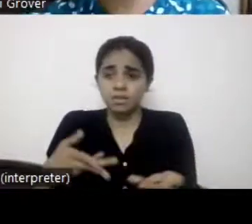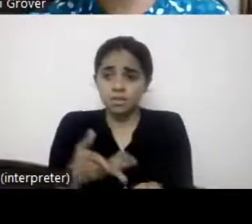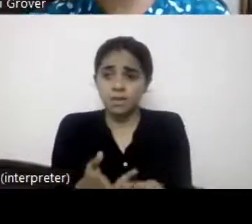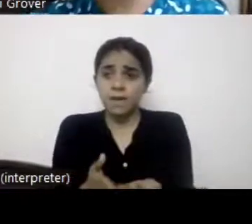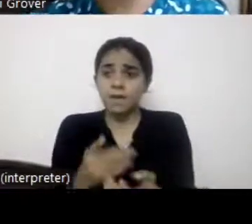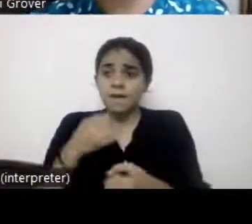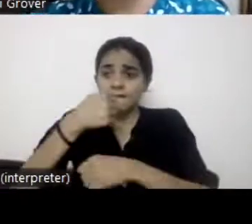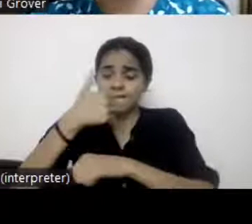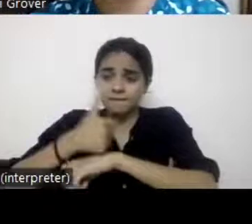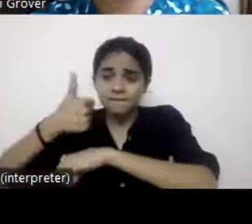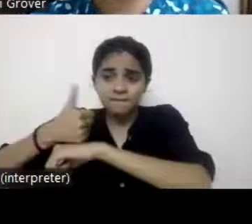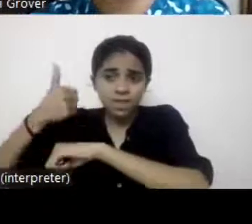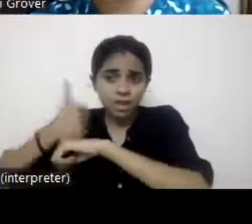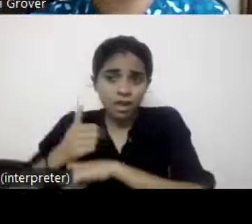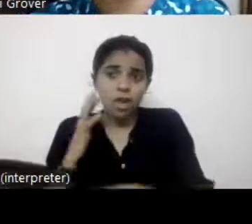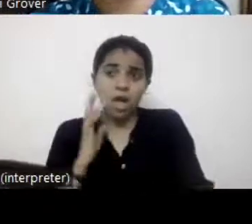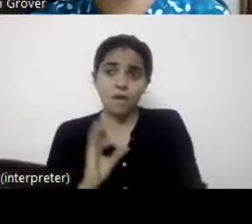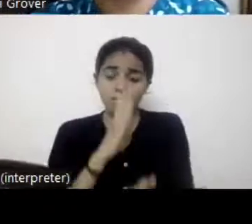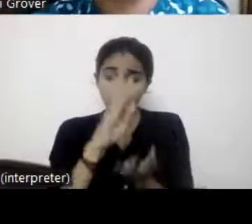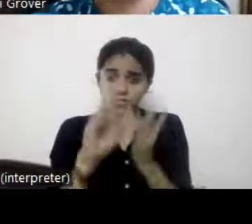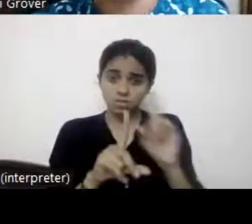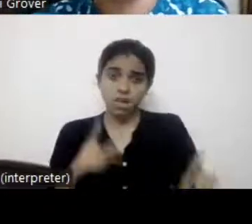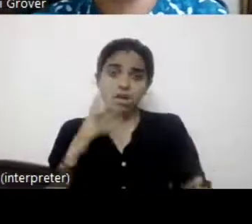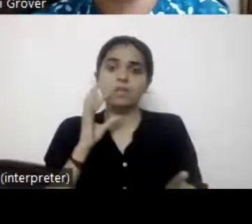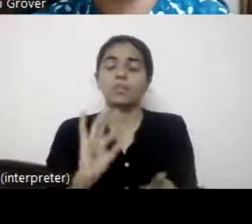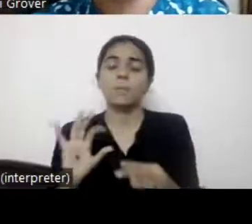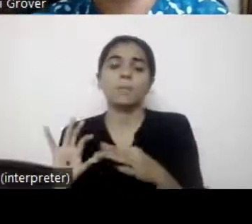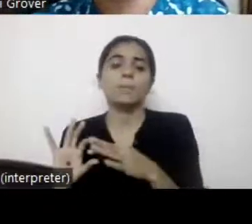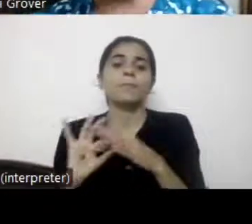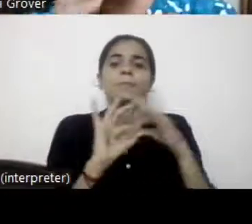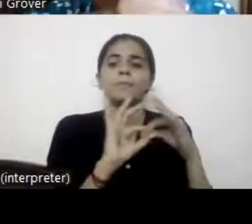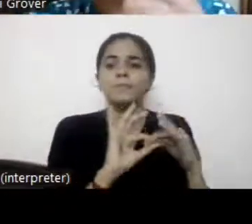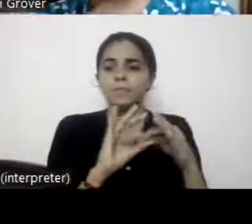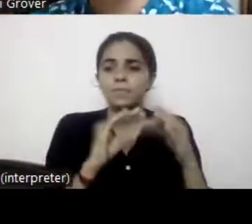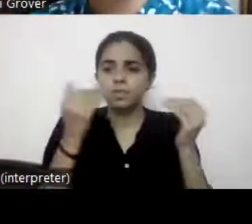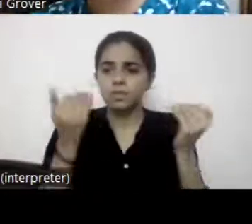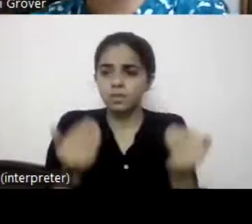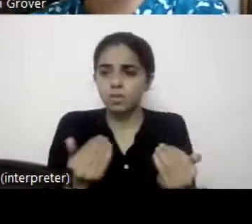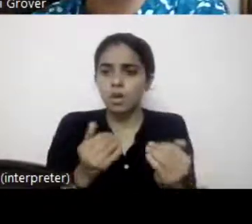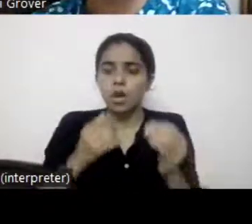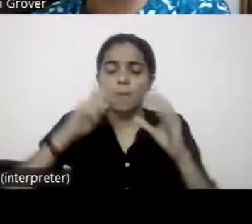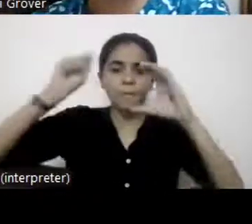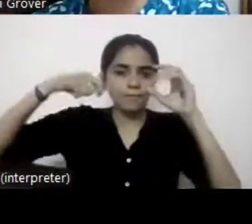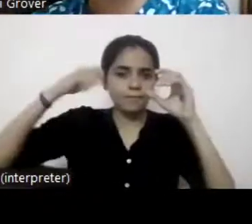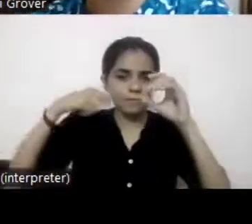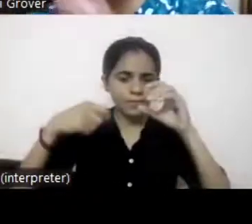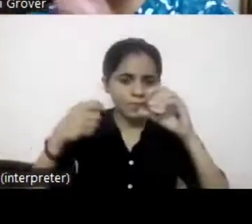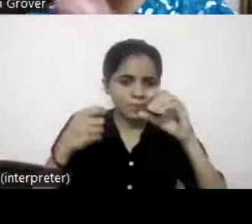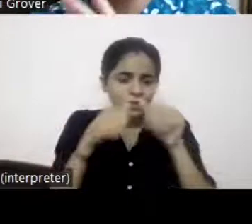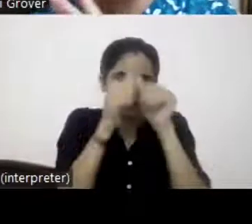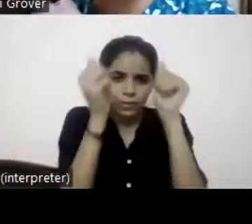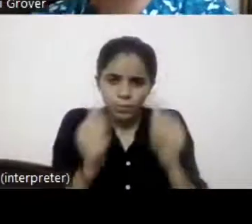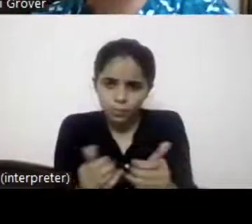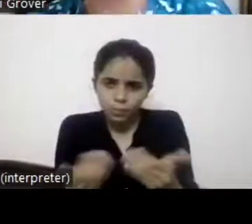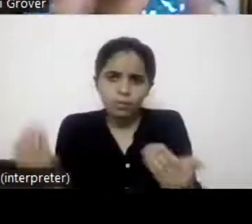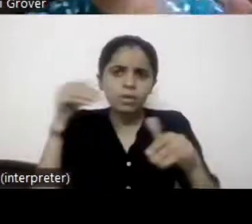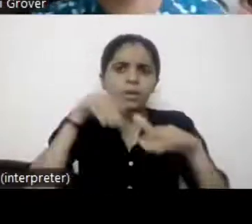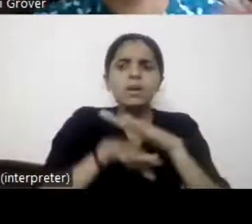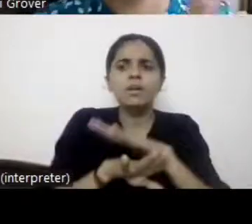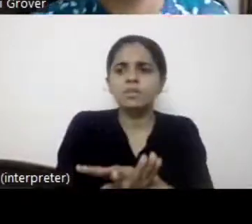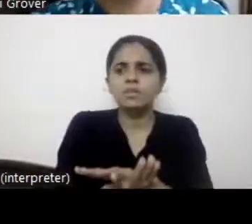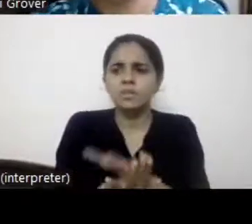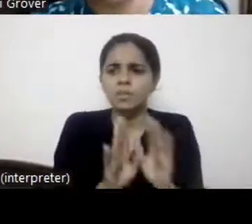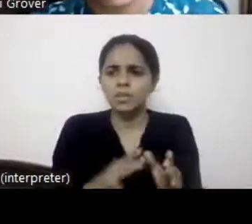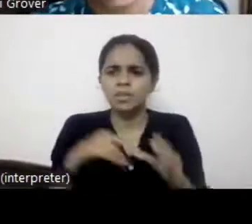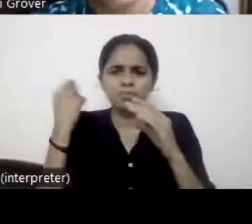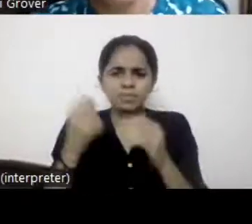establishing that importance of sign language again, which is there in the rolling credits again, that you actually saw in the